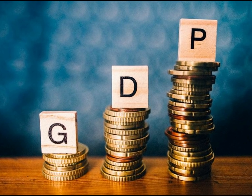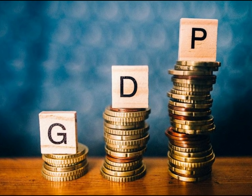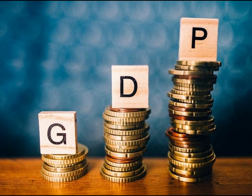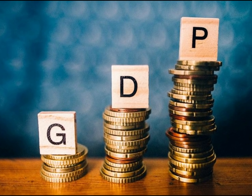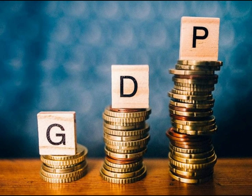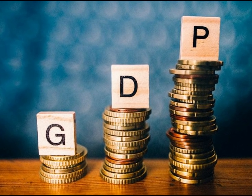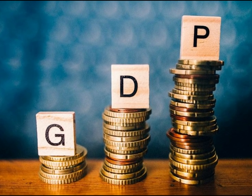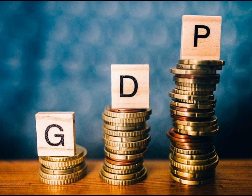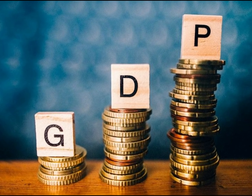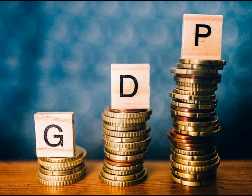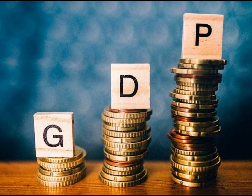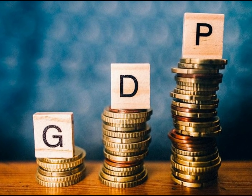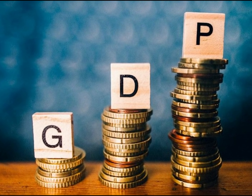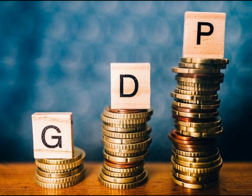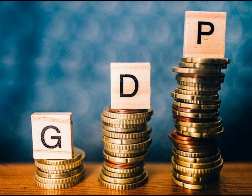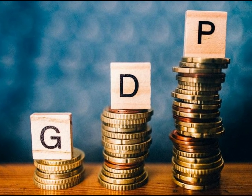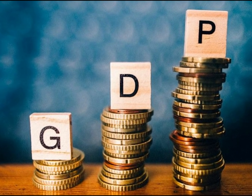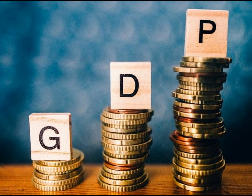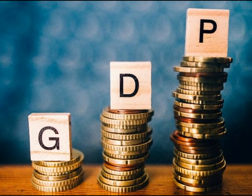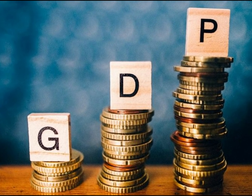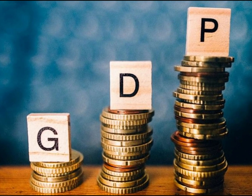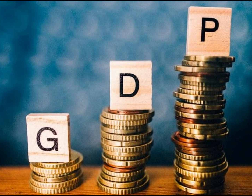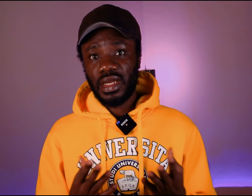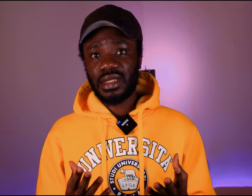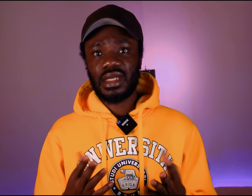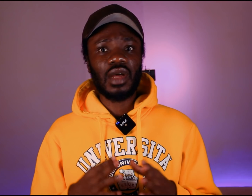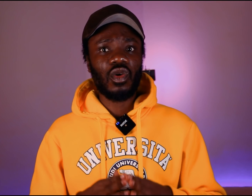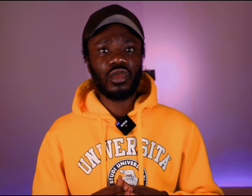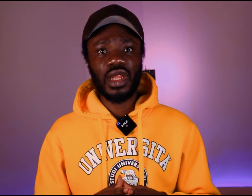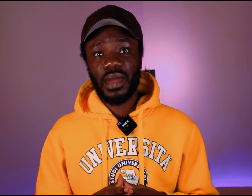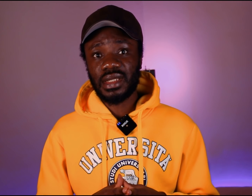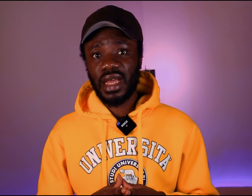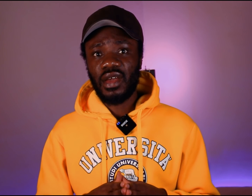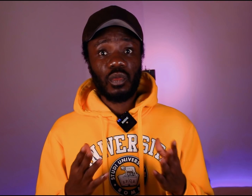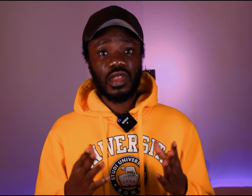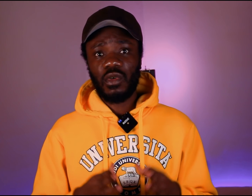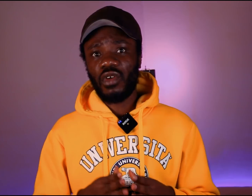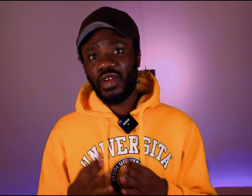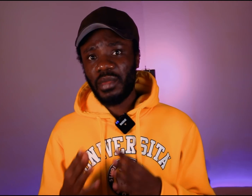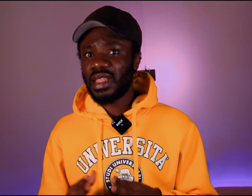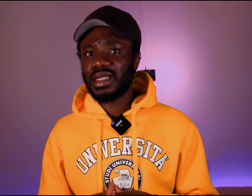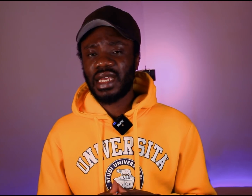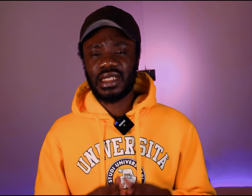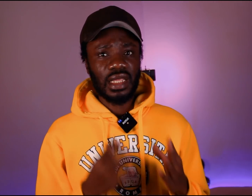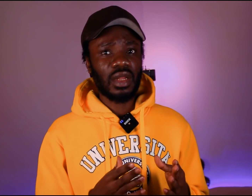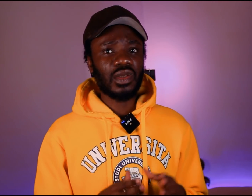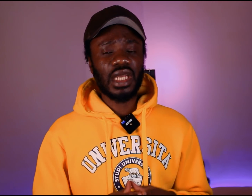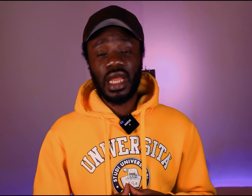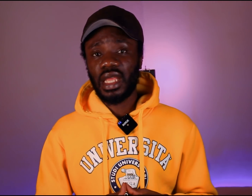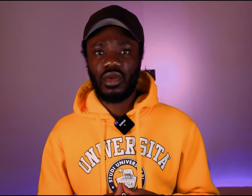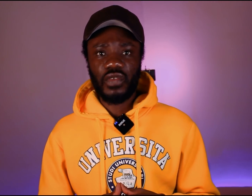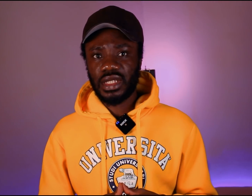1% of the country's GDP into research only. This is according to the minister responsible for environmental science,